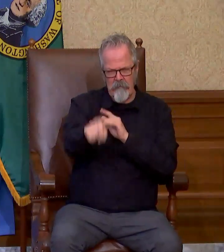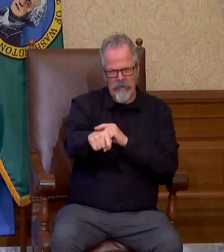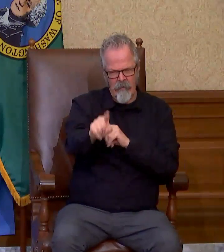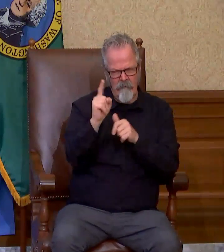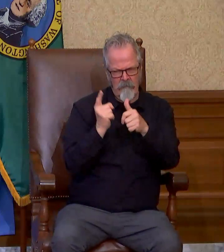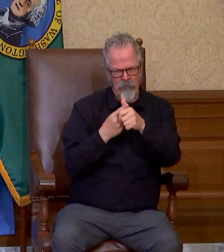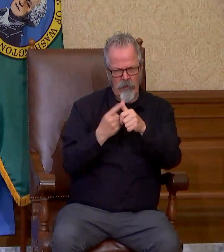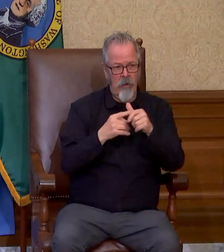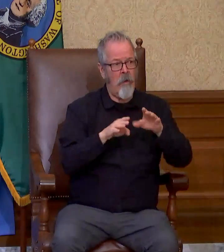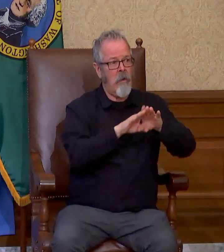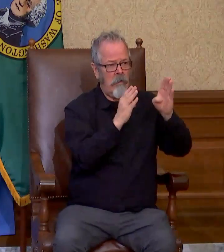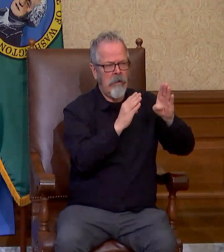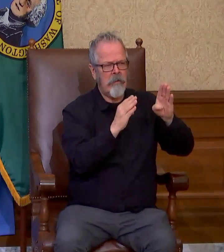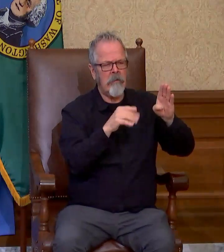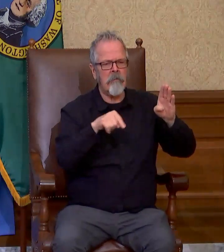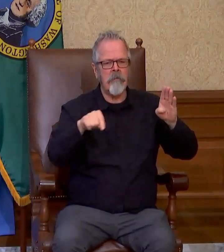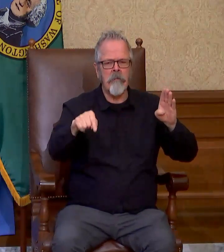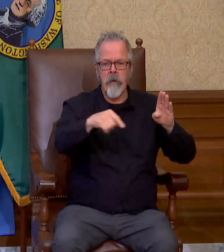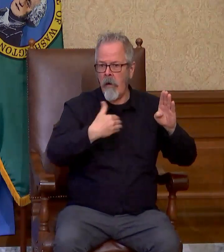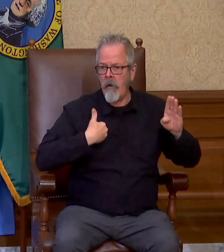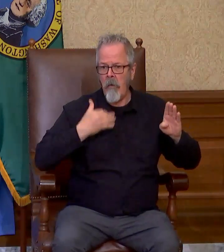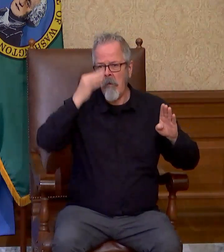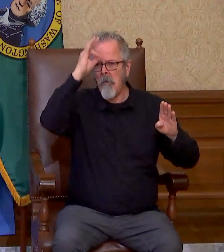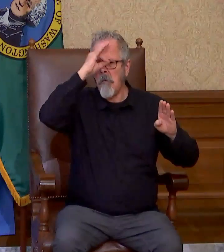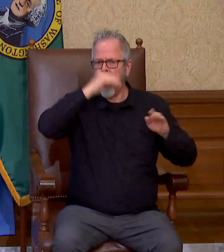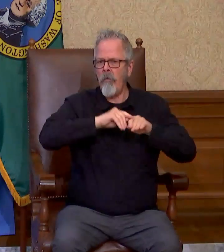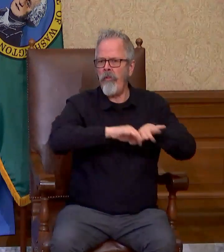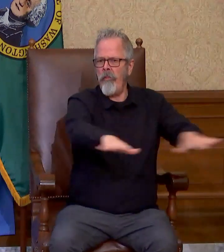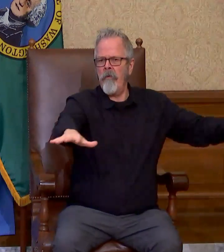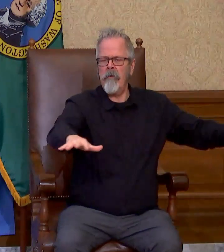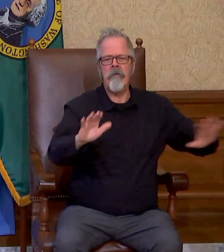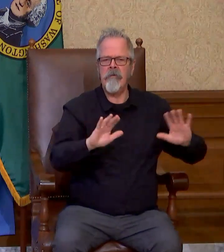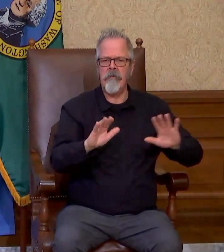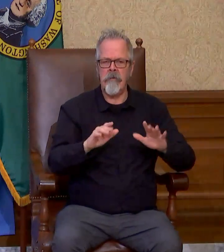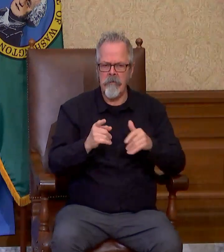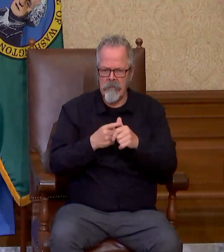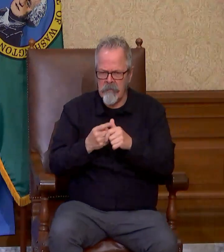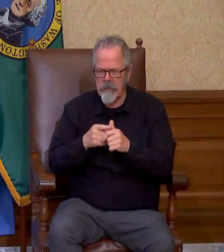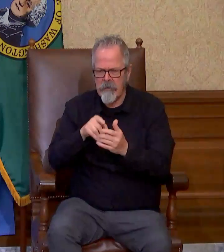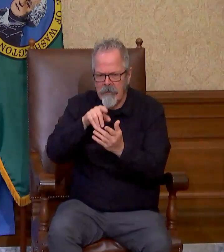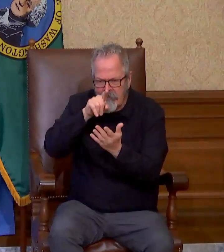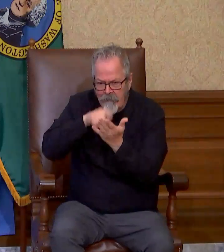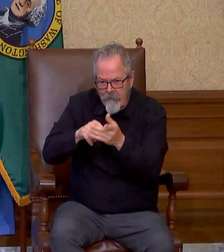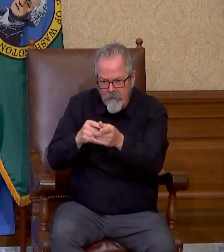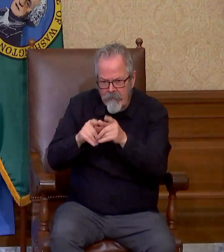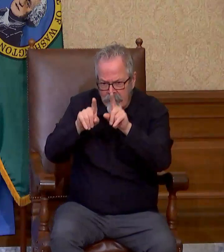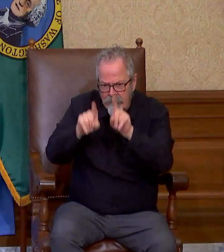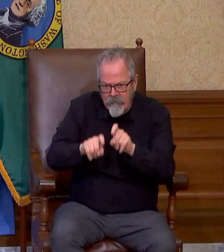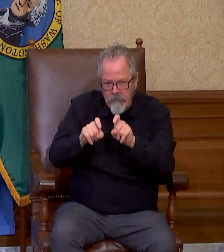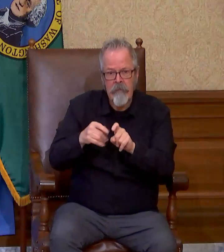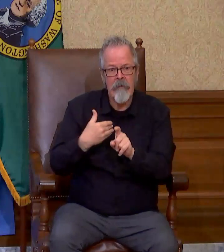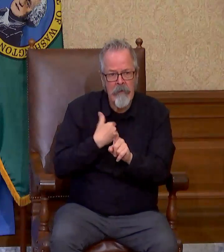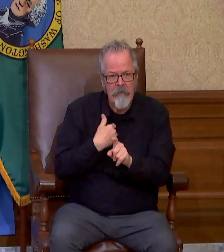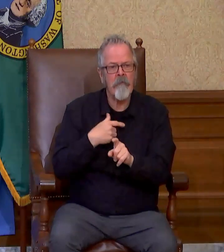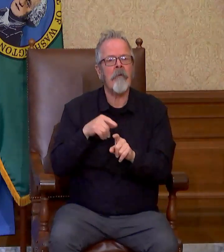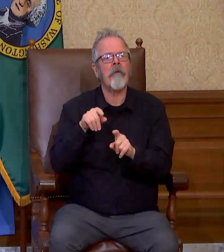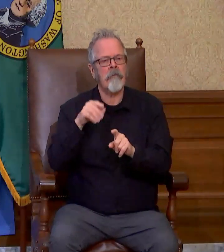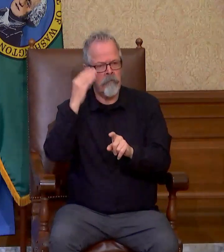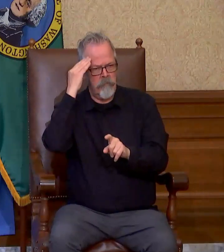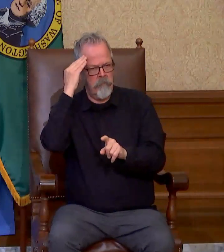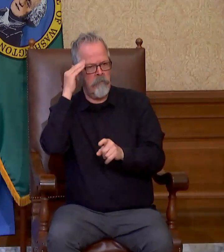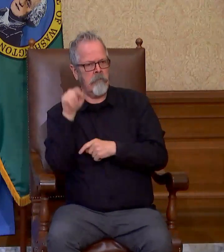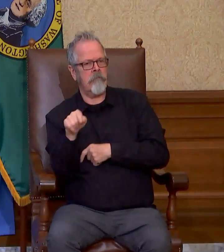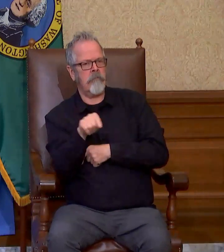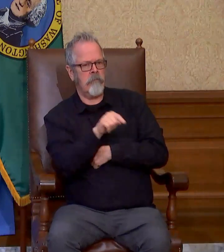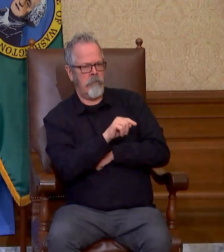with. And I think it is much better to be disciplined now with this approach rather than have erratic steps at a